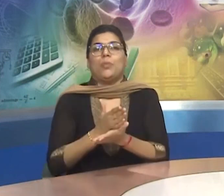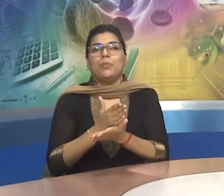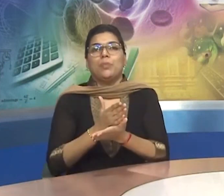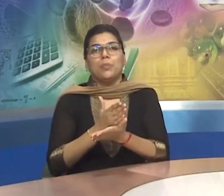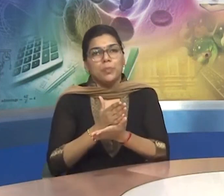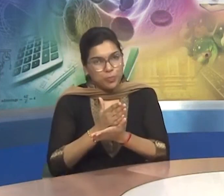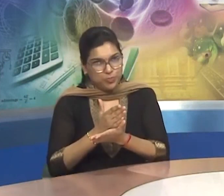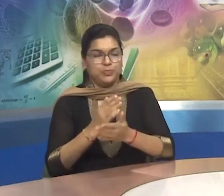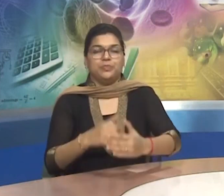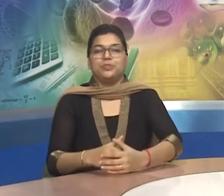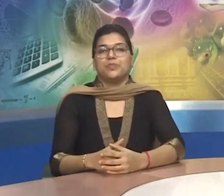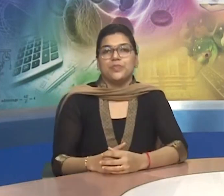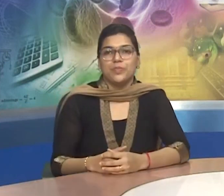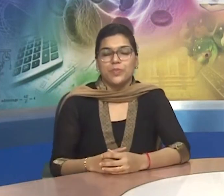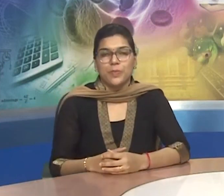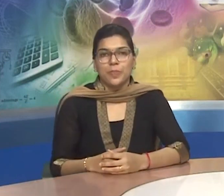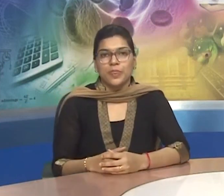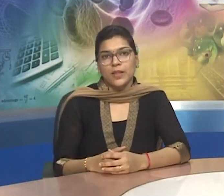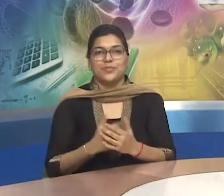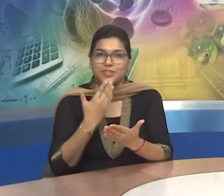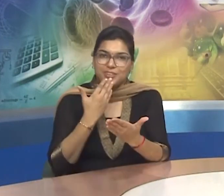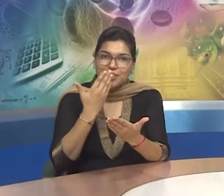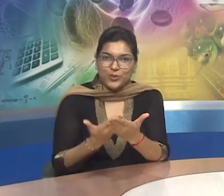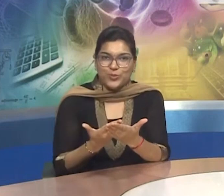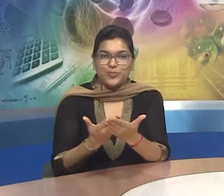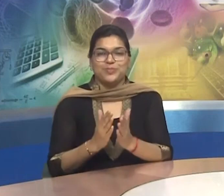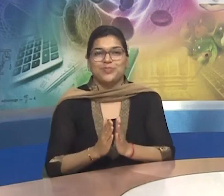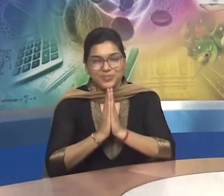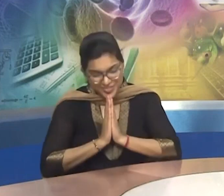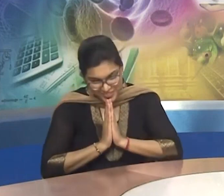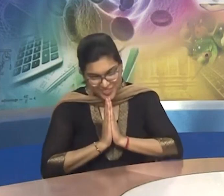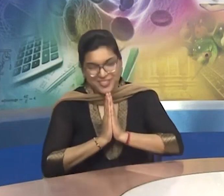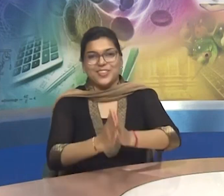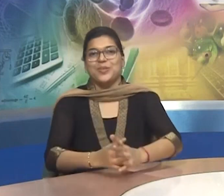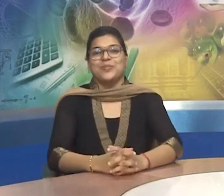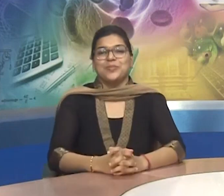According to our law, it is not allowed. Thank you. Namaskar.